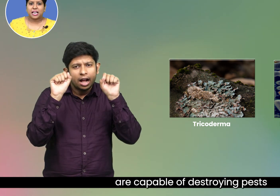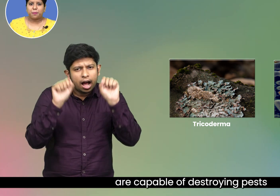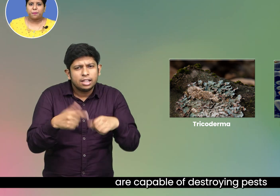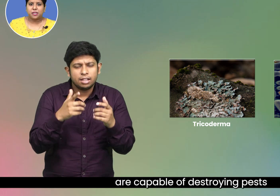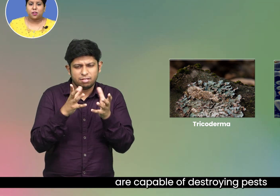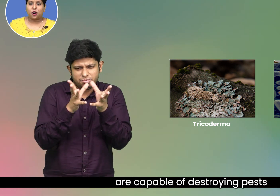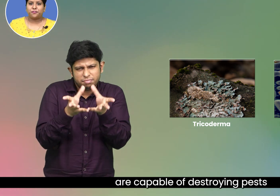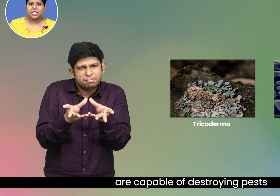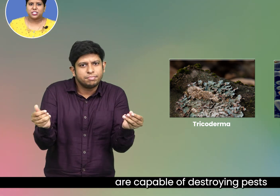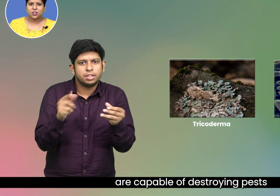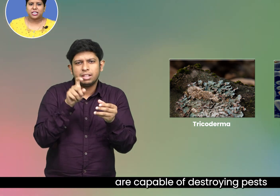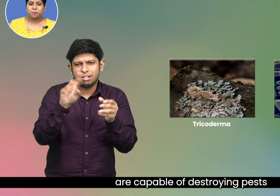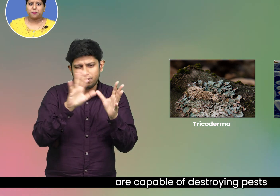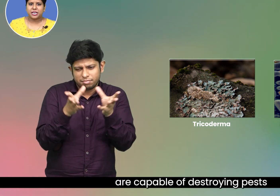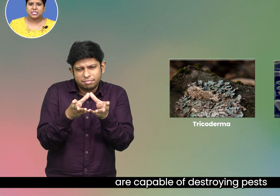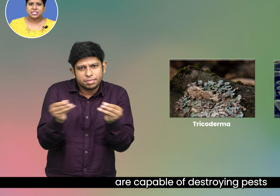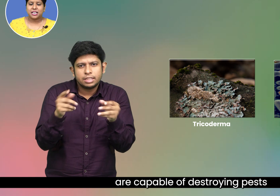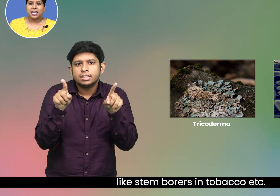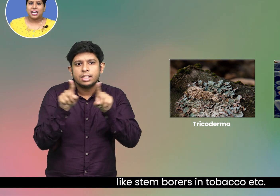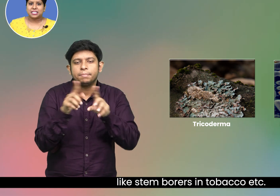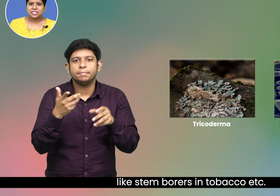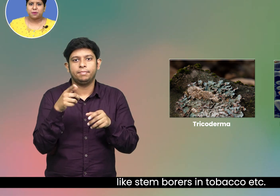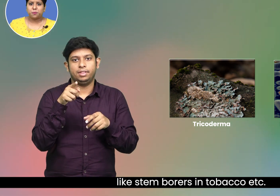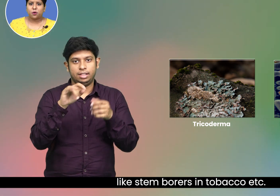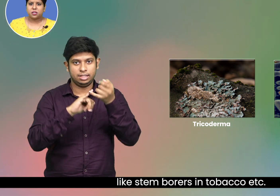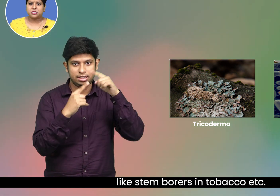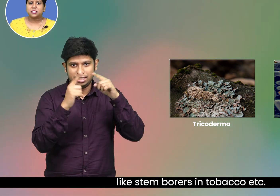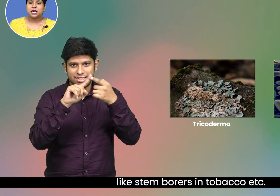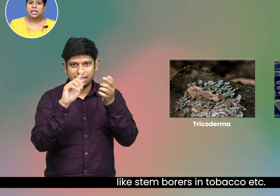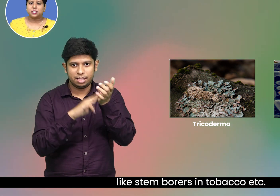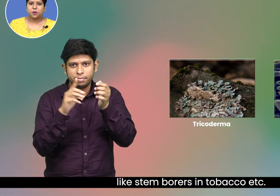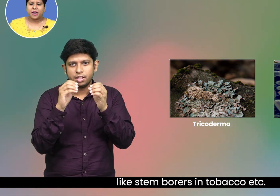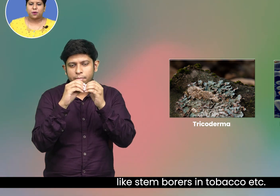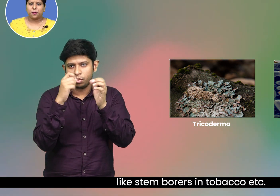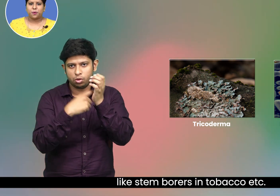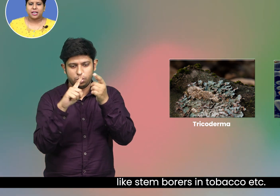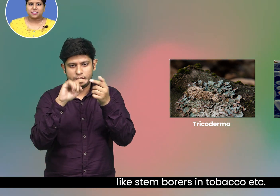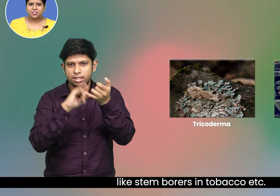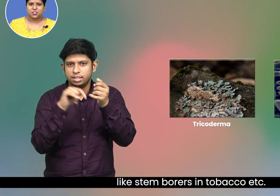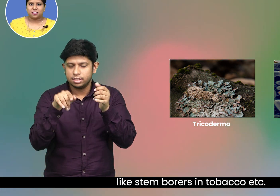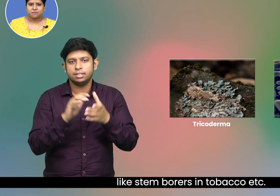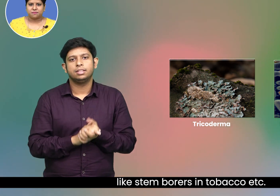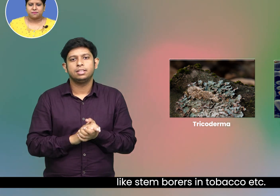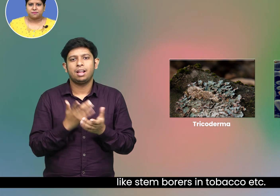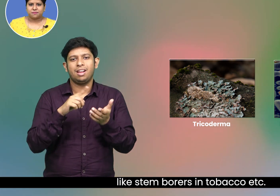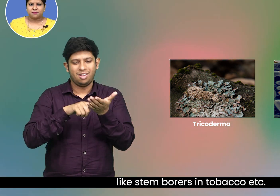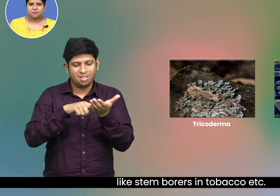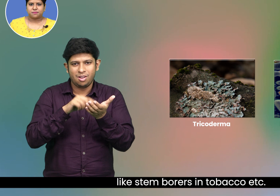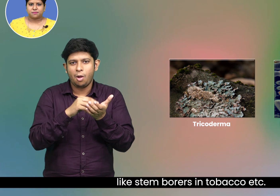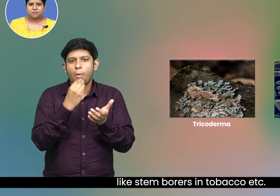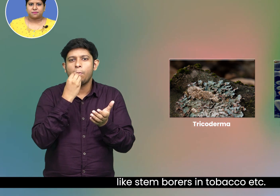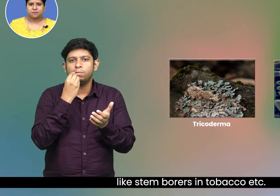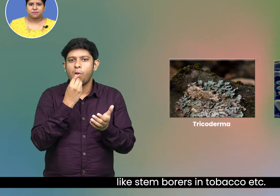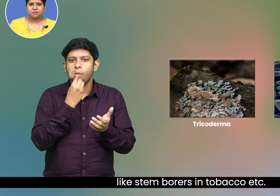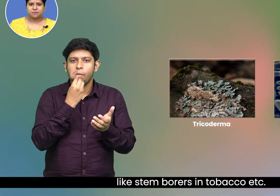are capable of destroying pests like stem borers in tobacco, etc.